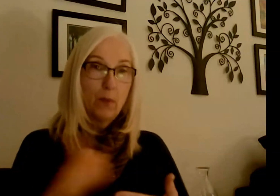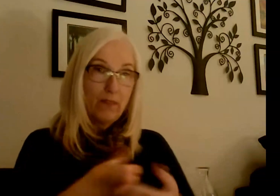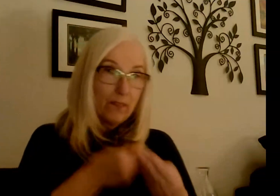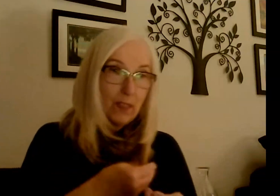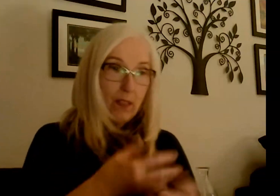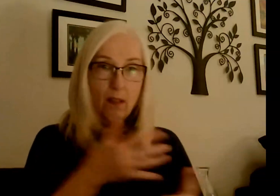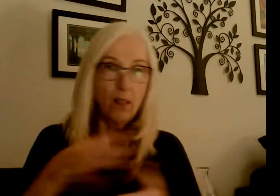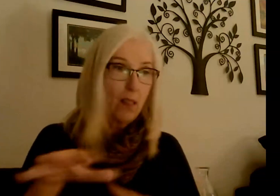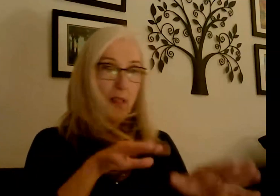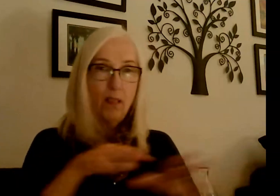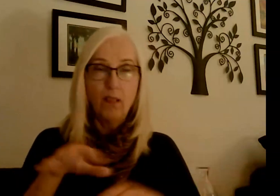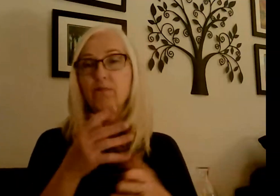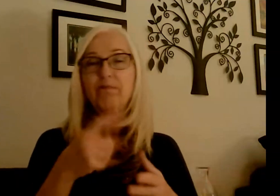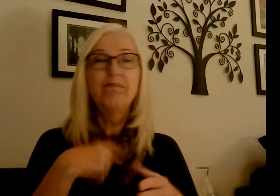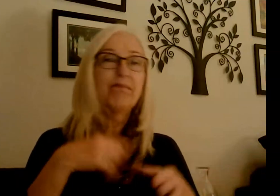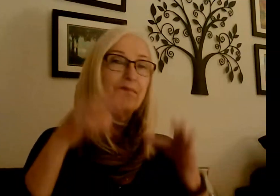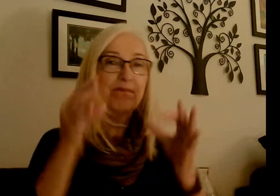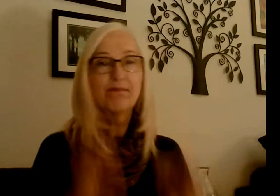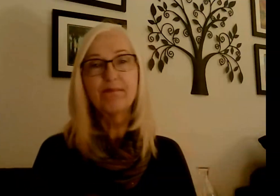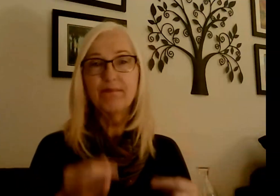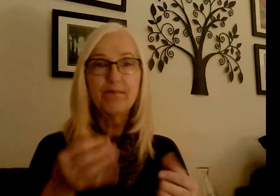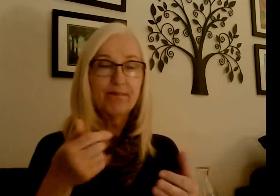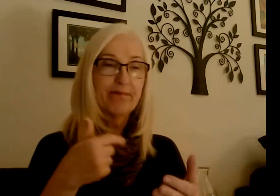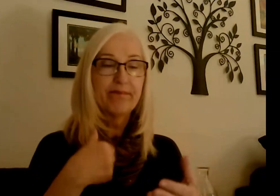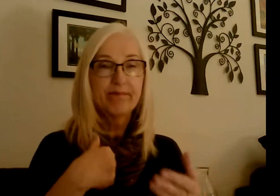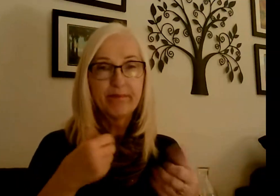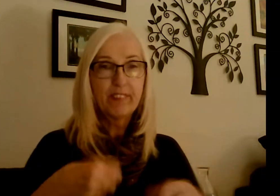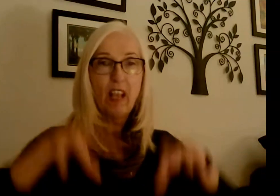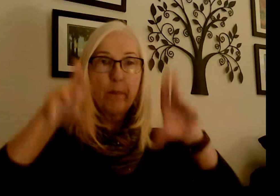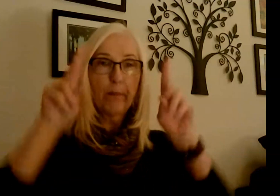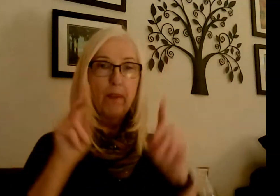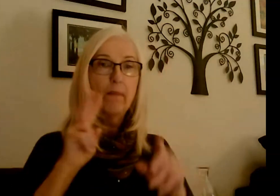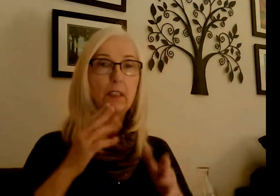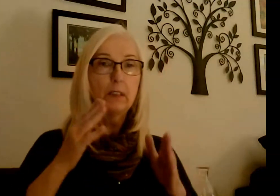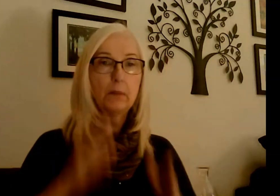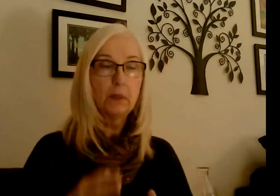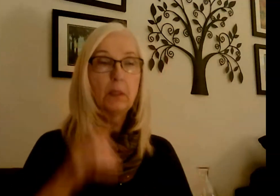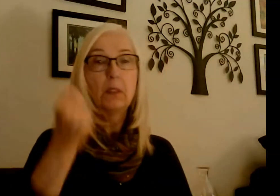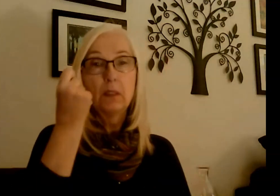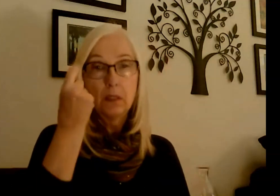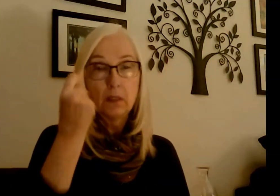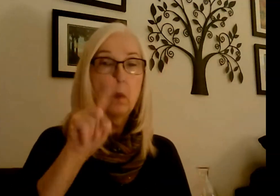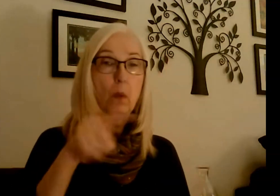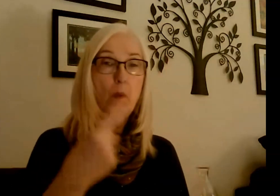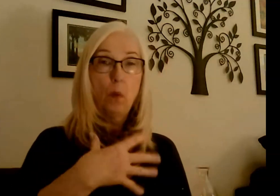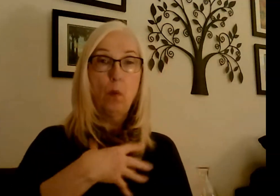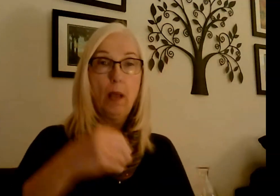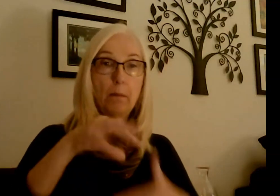find different alternatives to eat as vegetarians. It was very hard, and I kind of gave up.